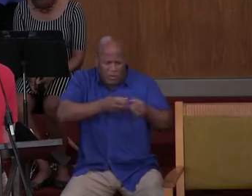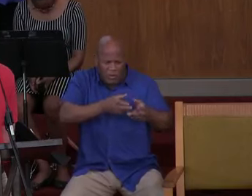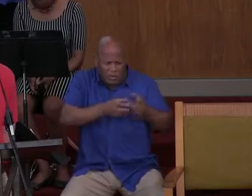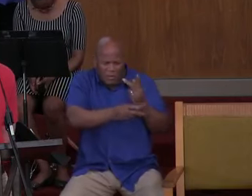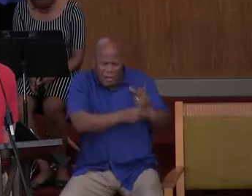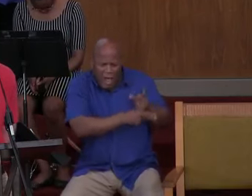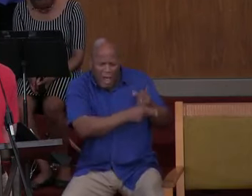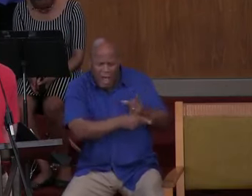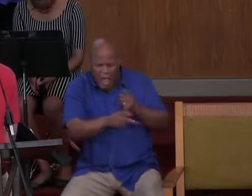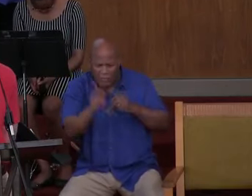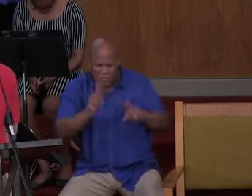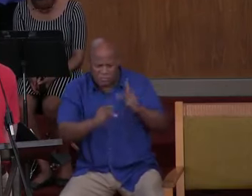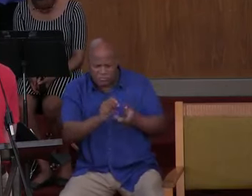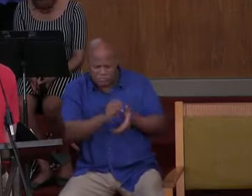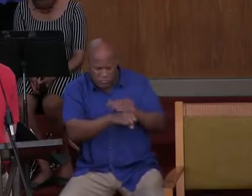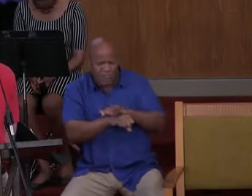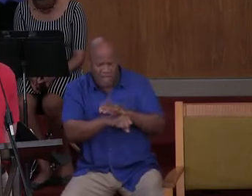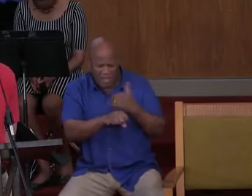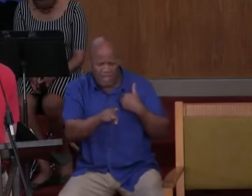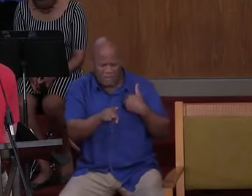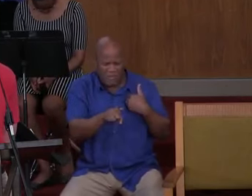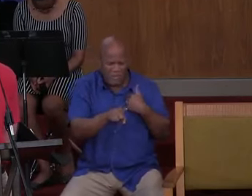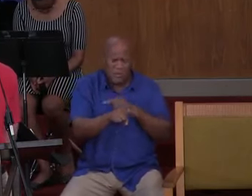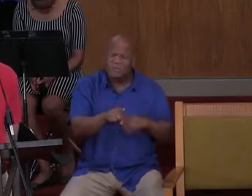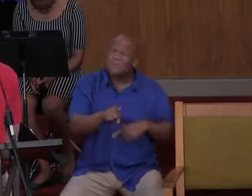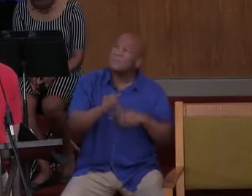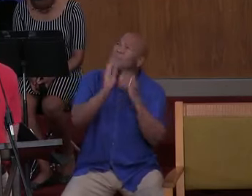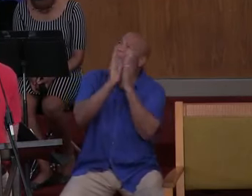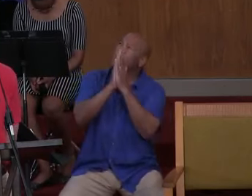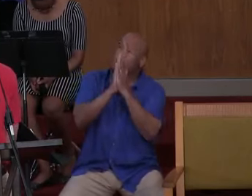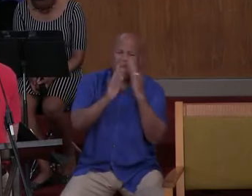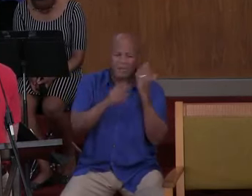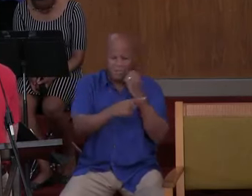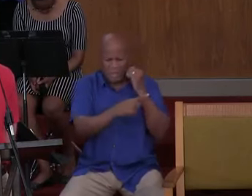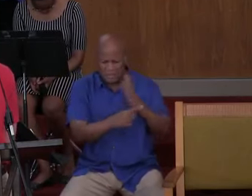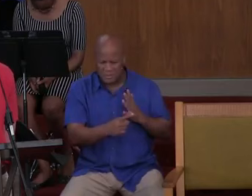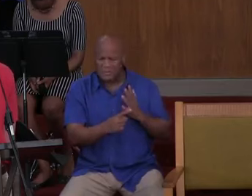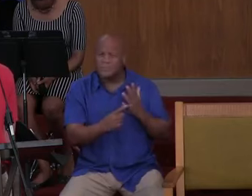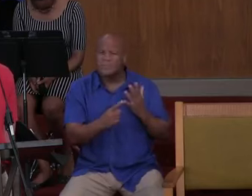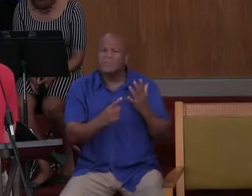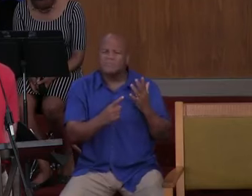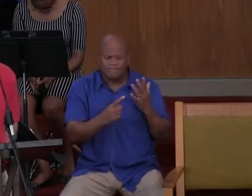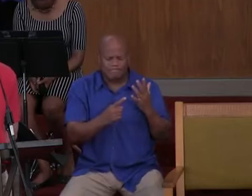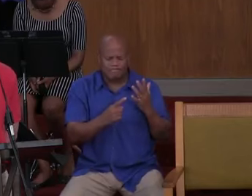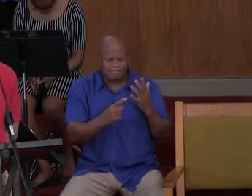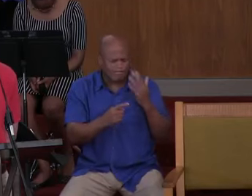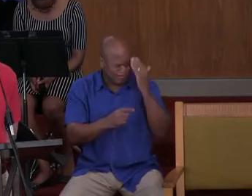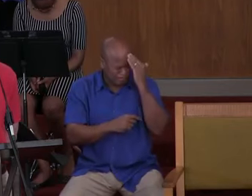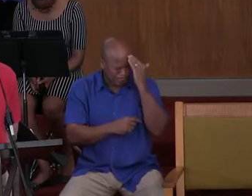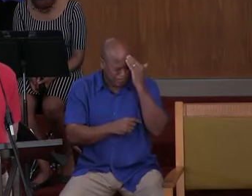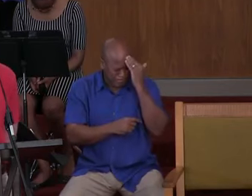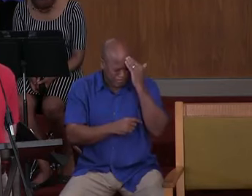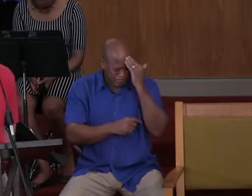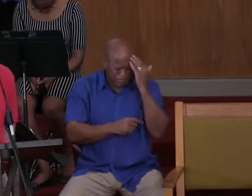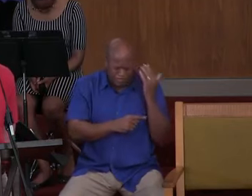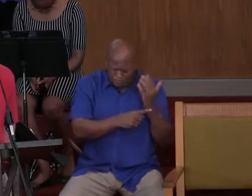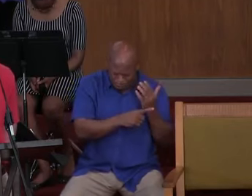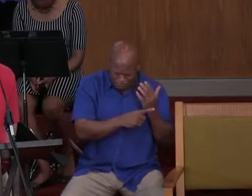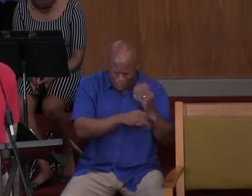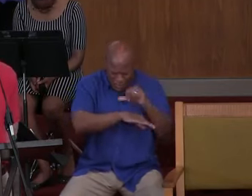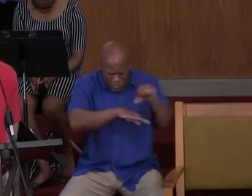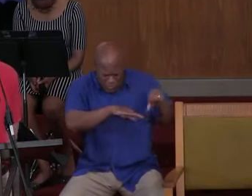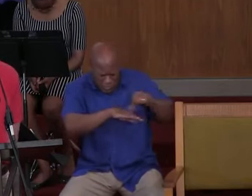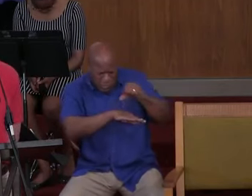to these folks, Almighty God and Father. And Lord, we pray for our pastor, Lord. We just pray for